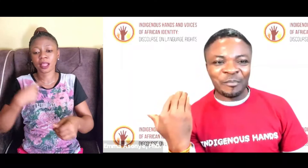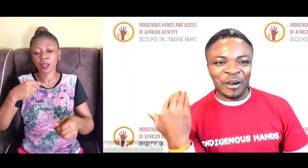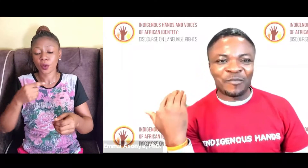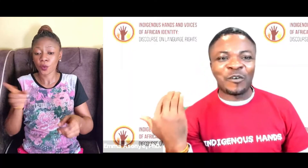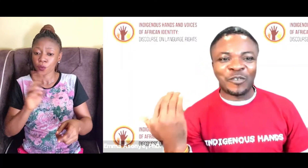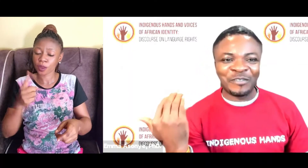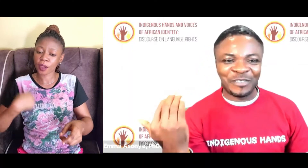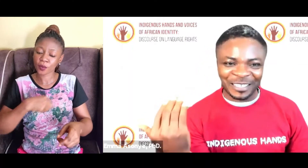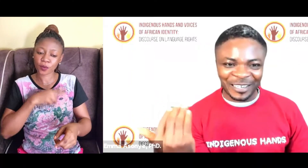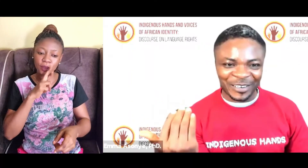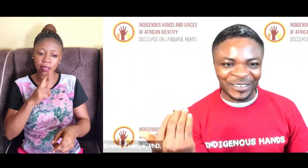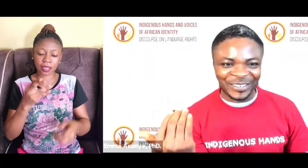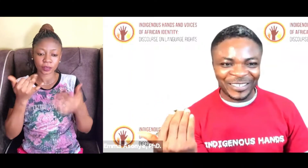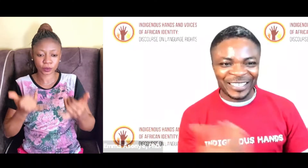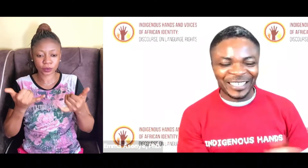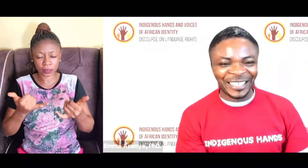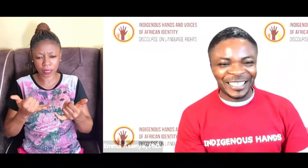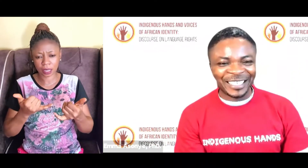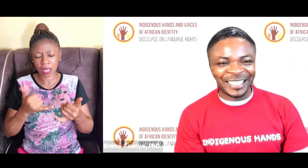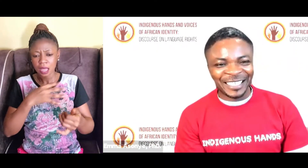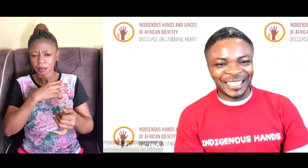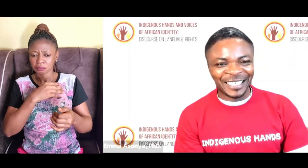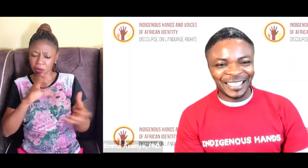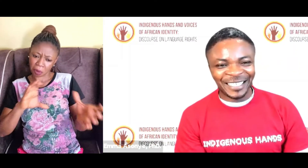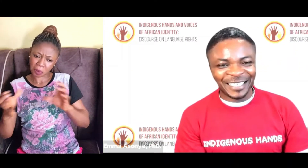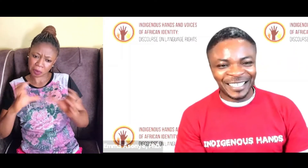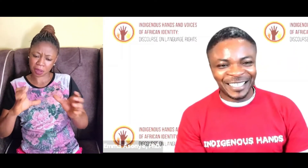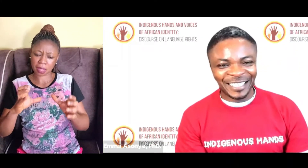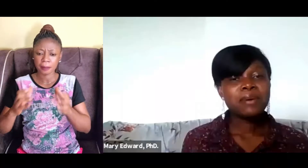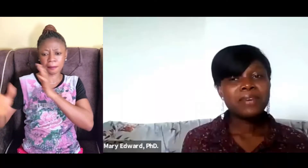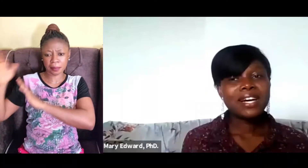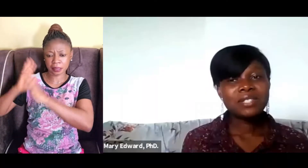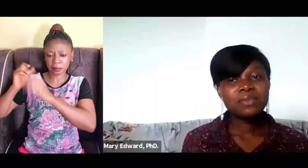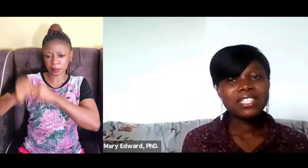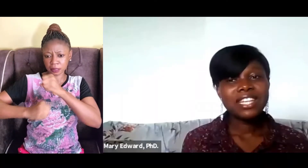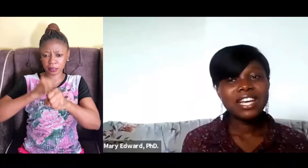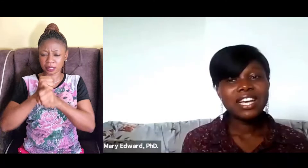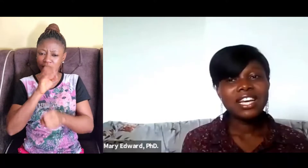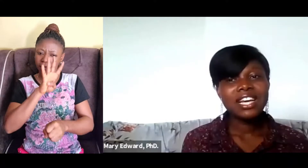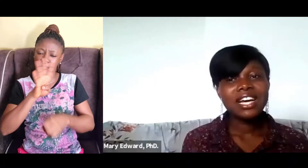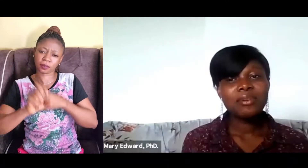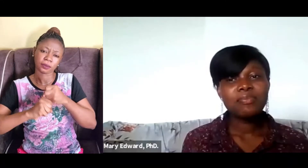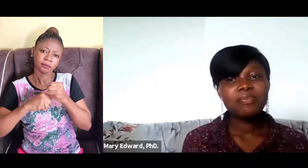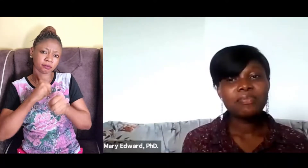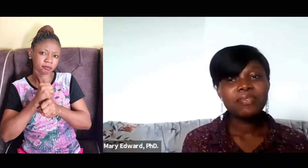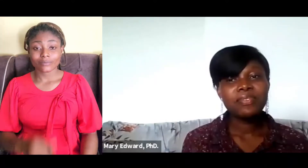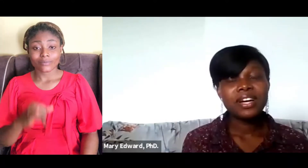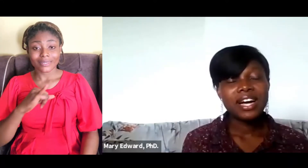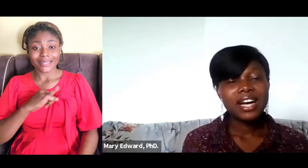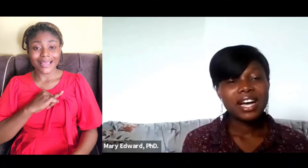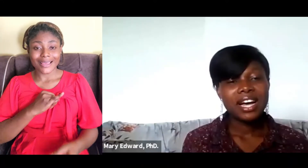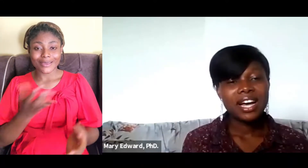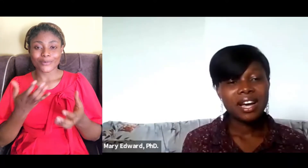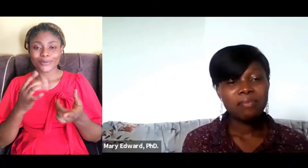were about 4 or 5 years ago. So I just want to say,